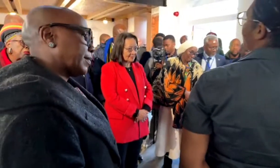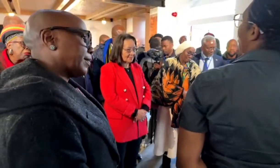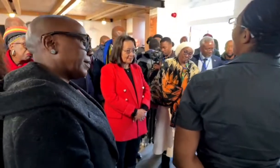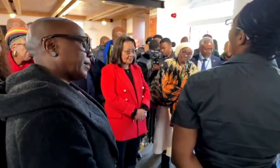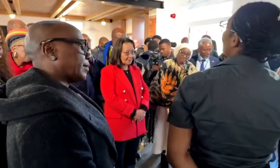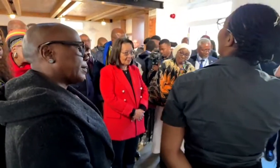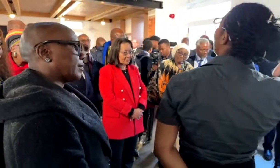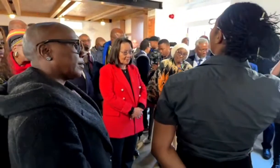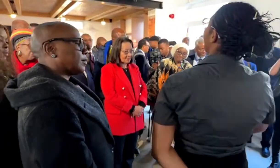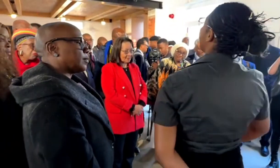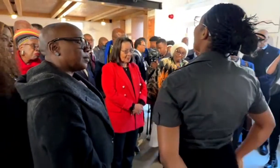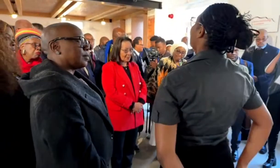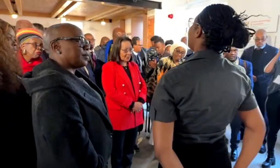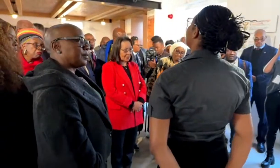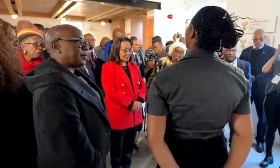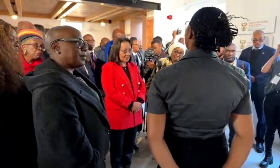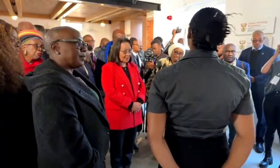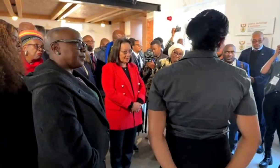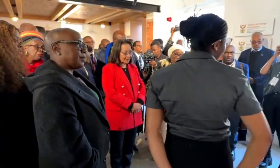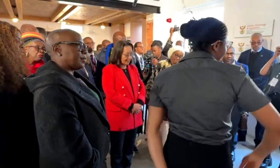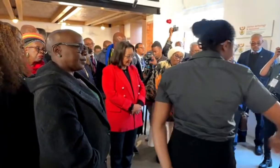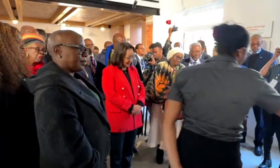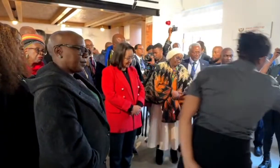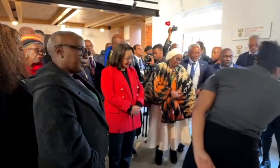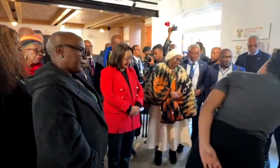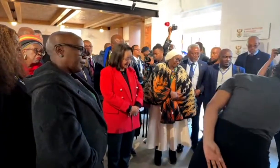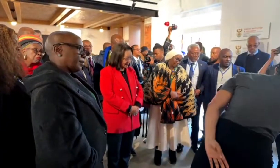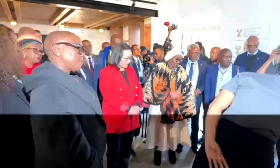is a visual tour, and you can find it in Sutherland.